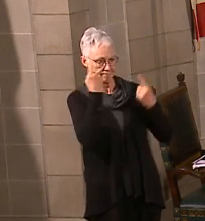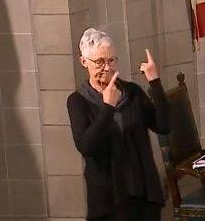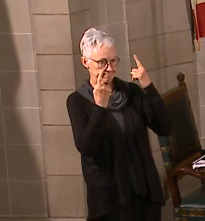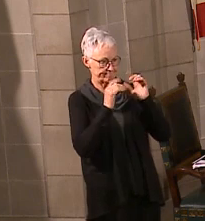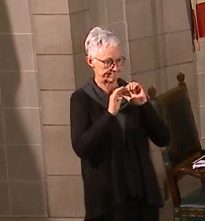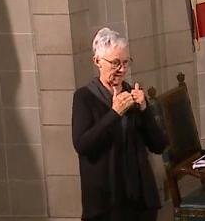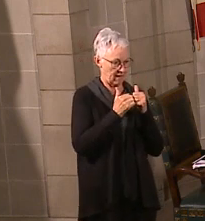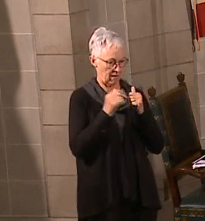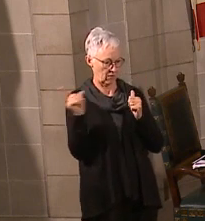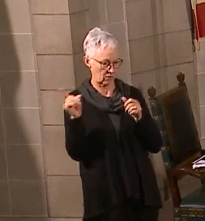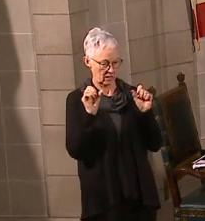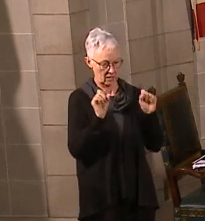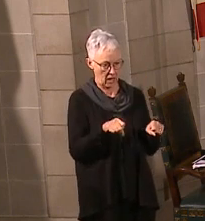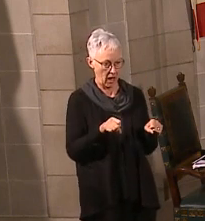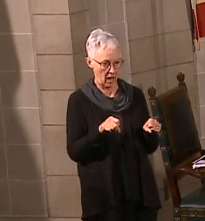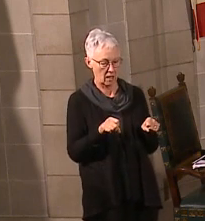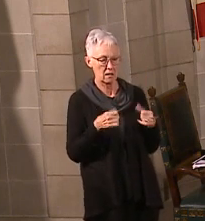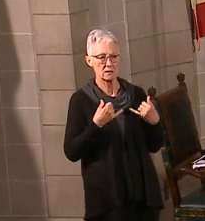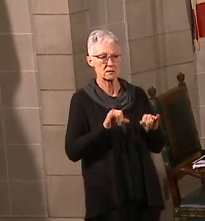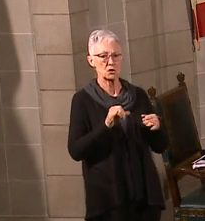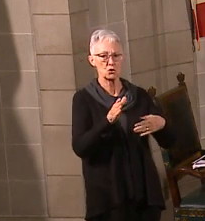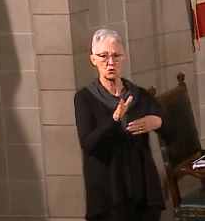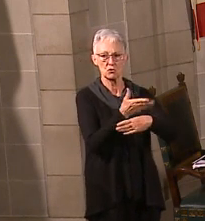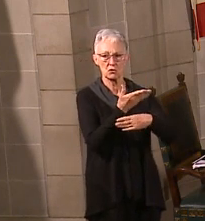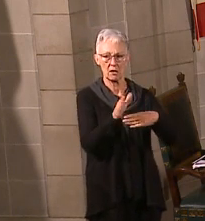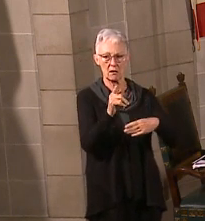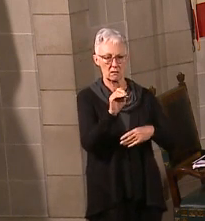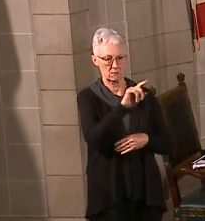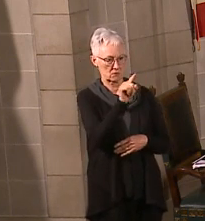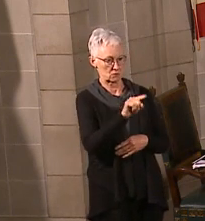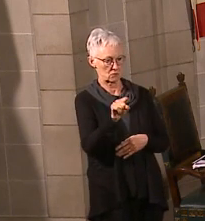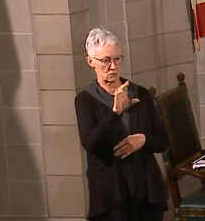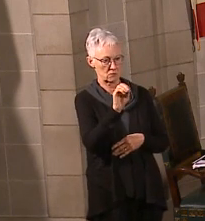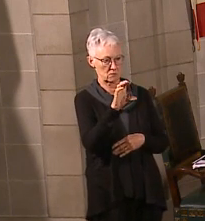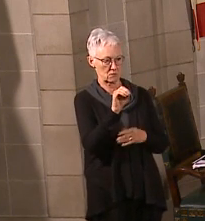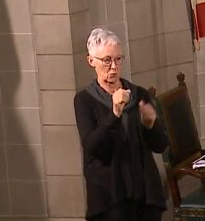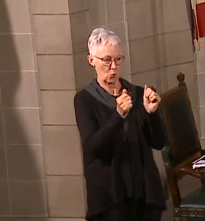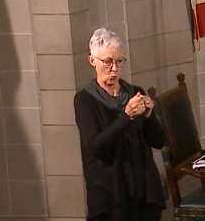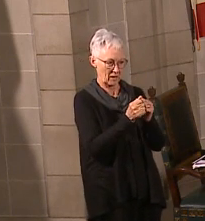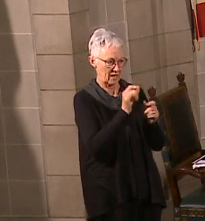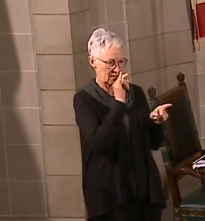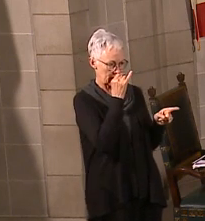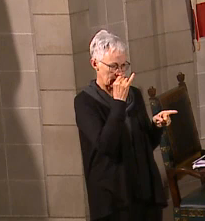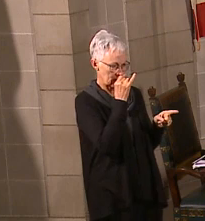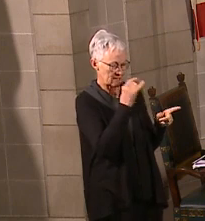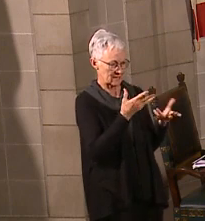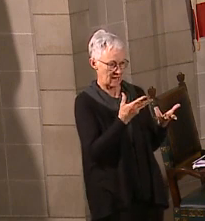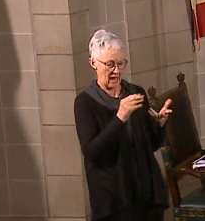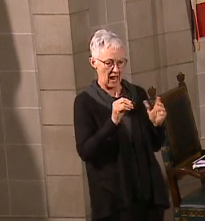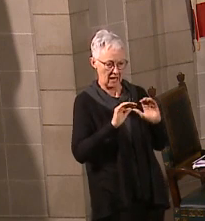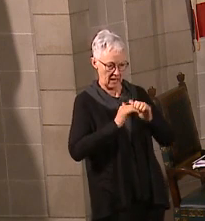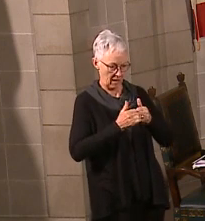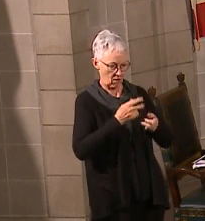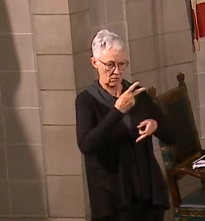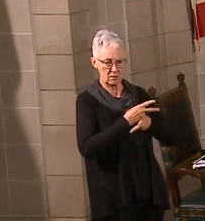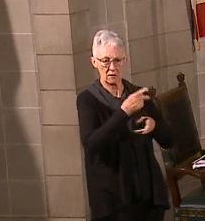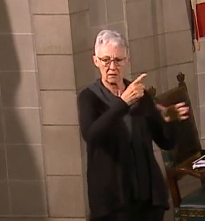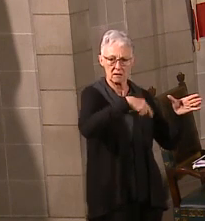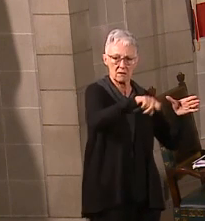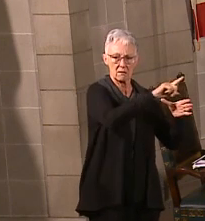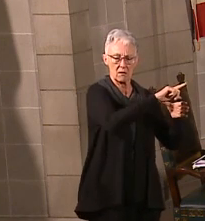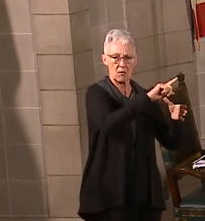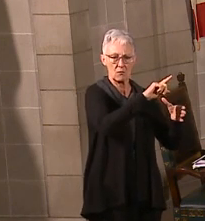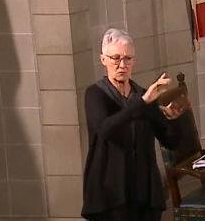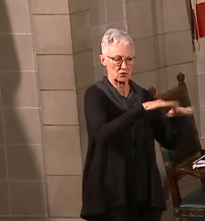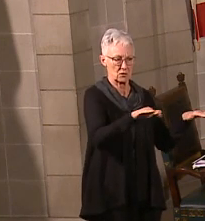be creative with regard to still sharing the zoo with kids and be able to do that in a way that is going to be socially distanced. And so they've got their Keeper's